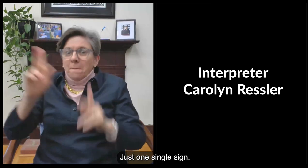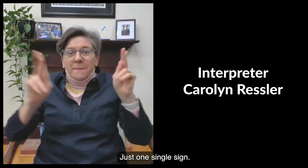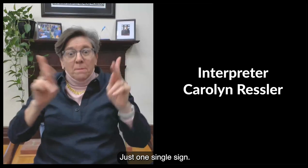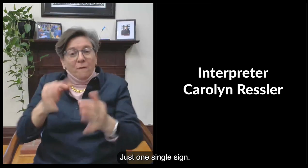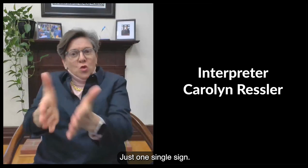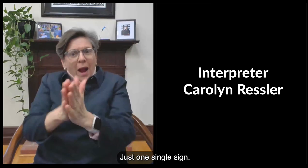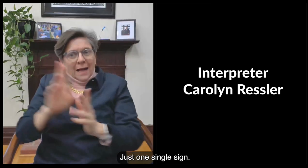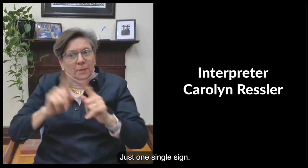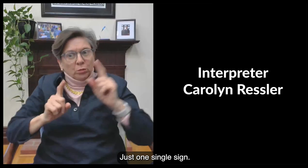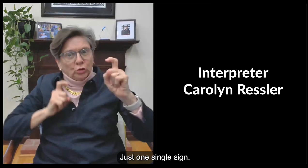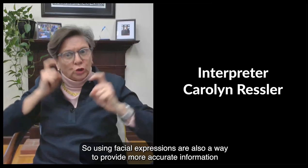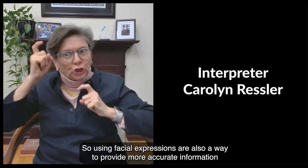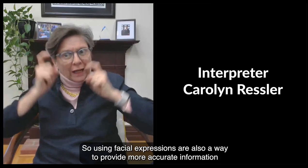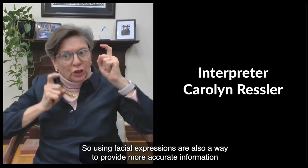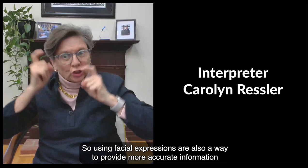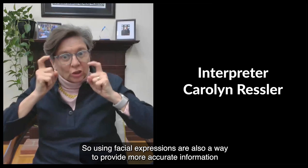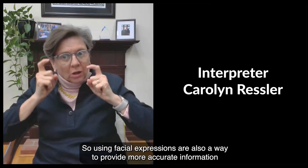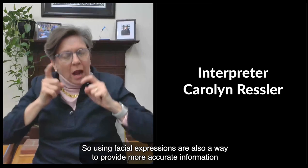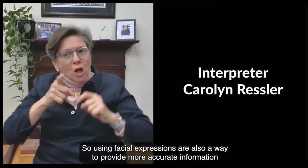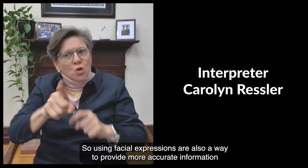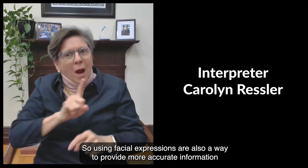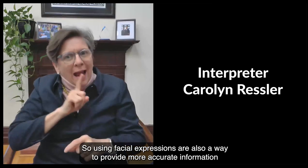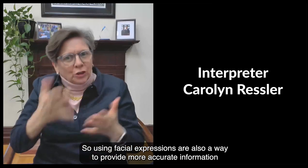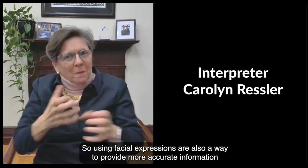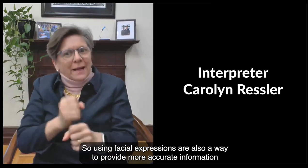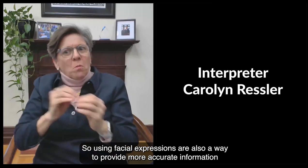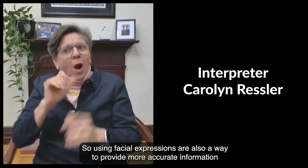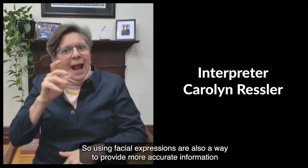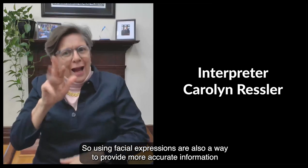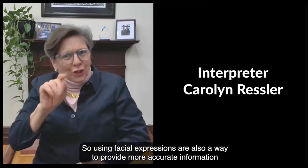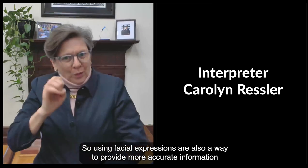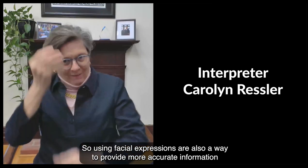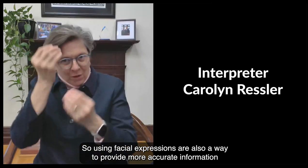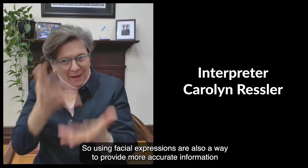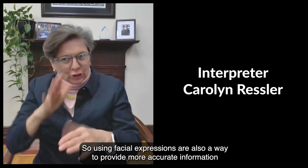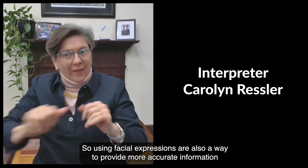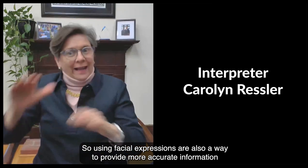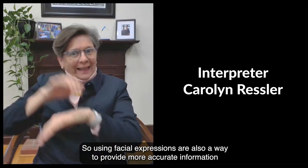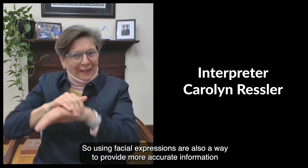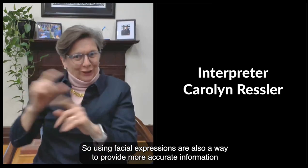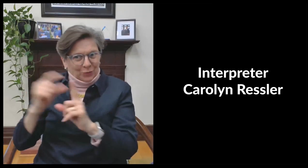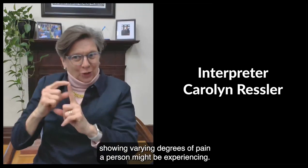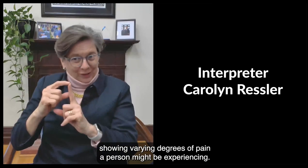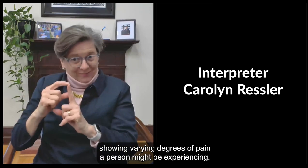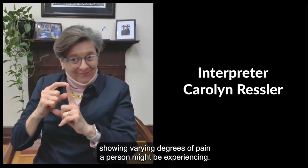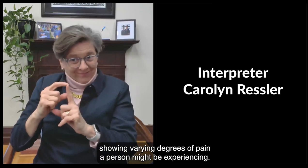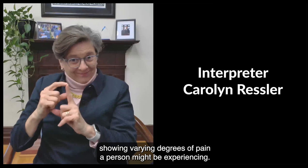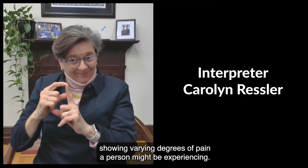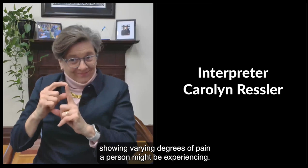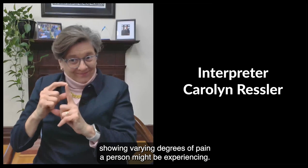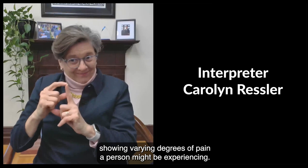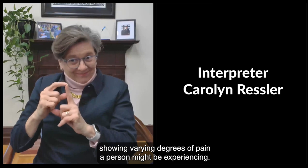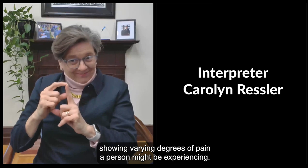by modulating the sign, just one single sign. So using facial expressions are actually a way to provide more accurate